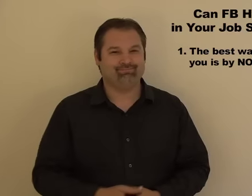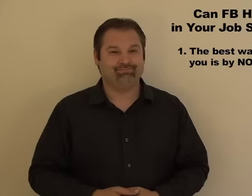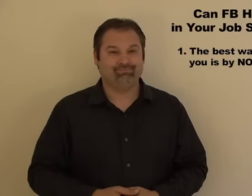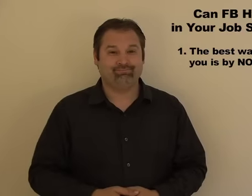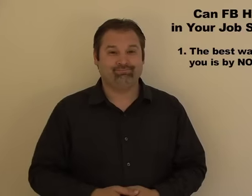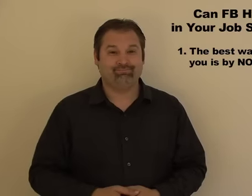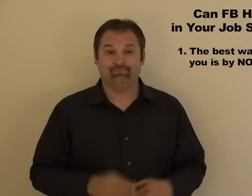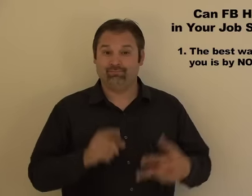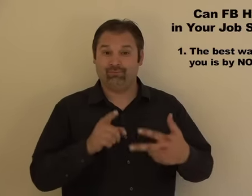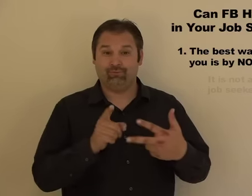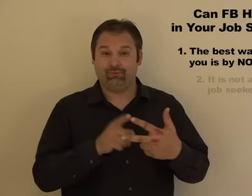recommended.